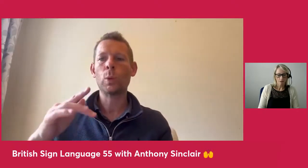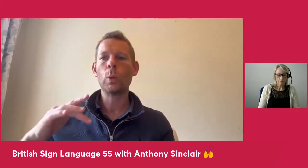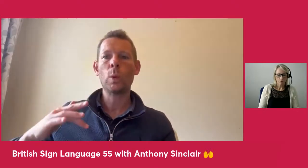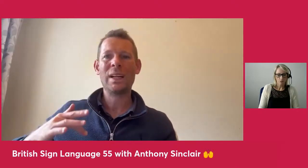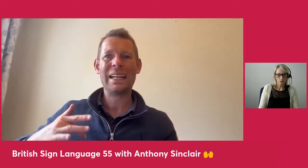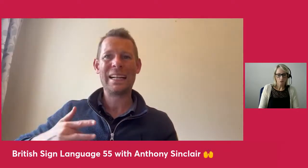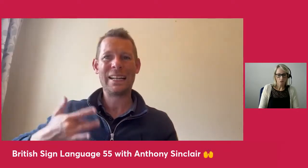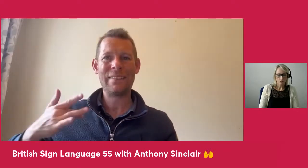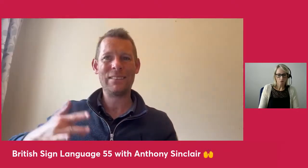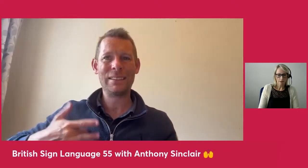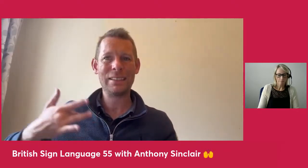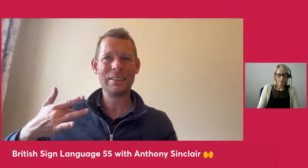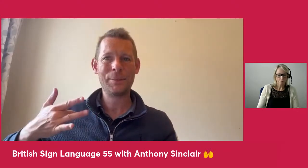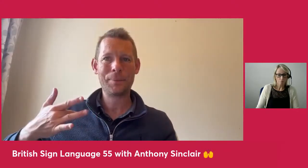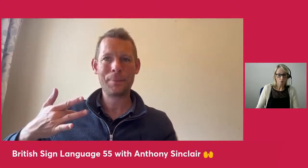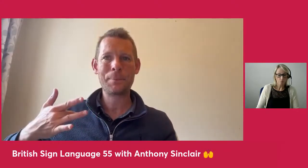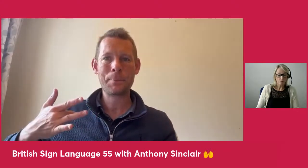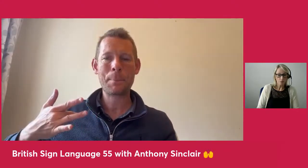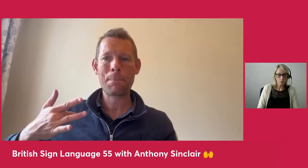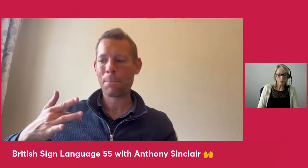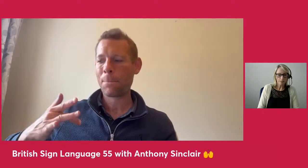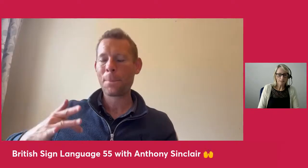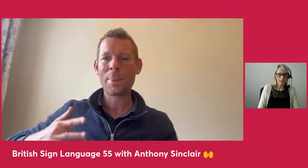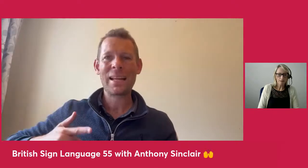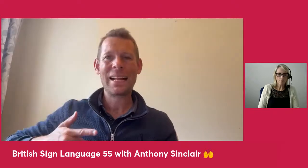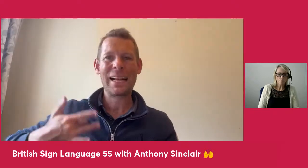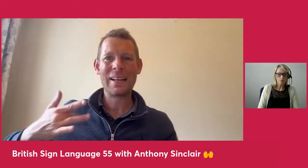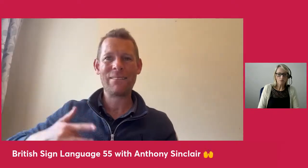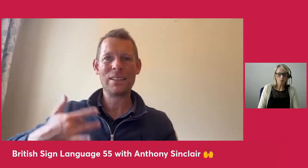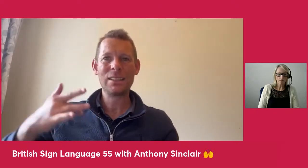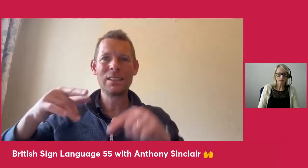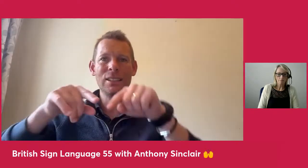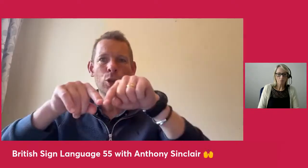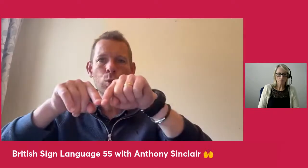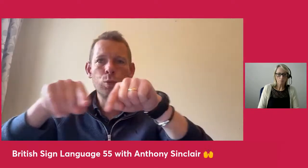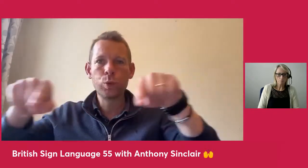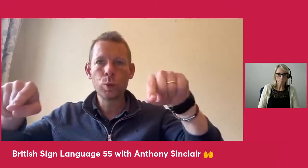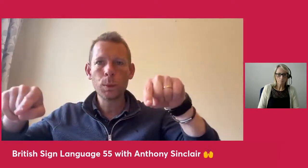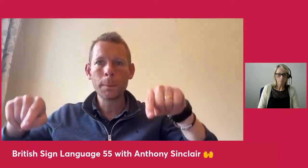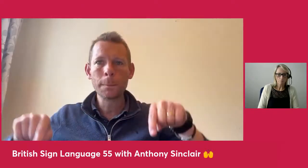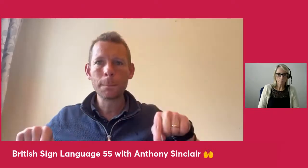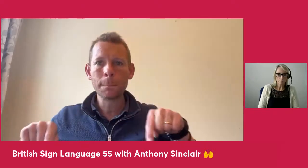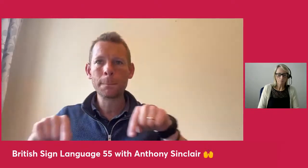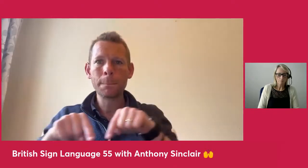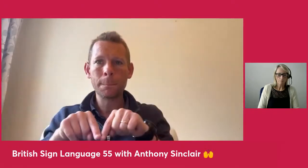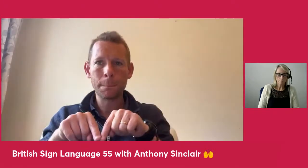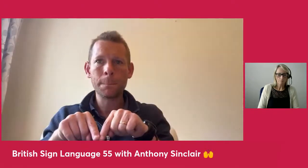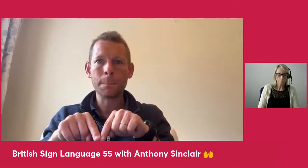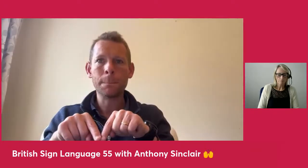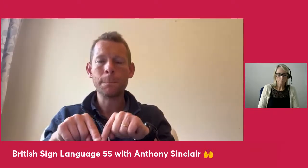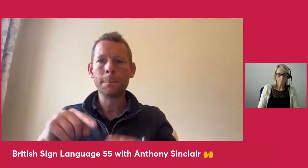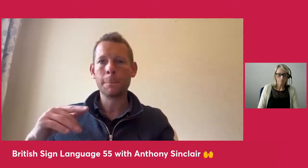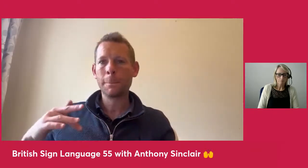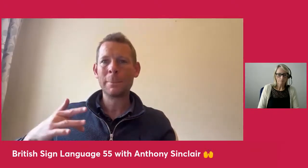Now I'm going to describe the different rooms that there would be in a care home. So living room,